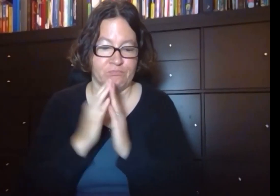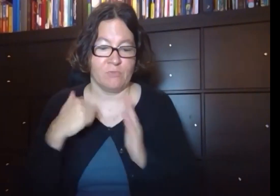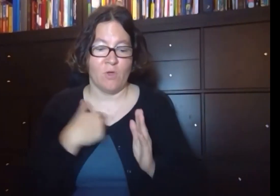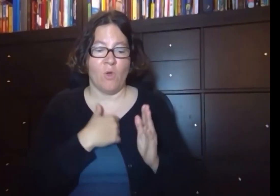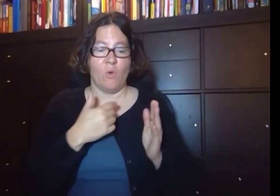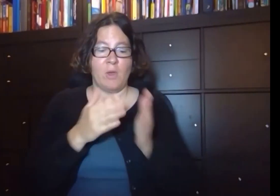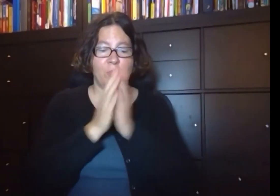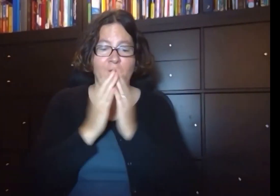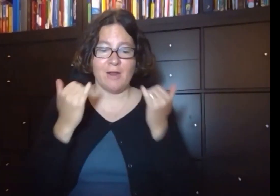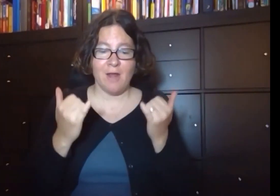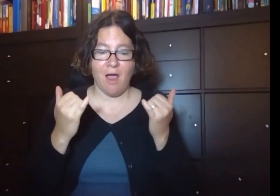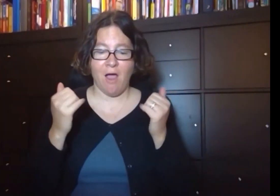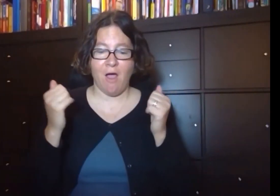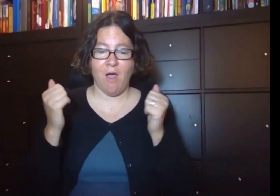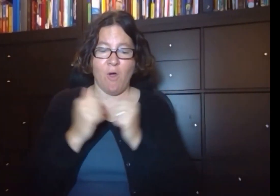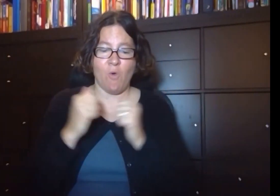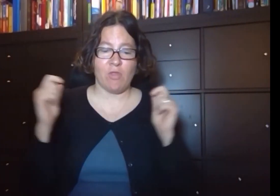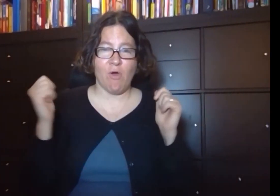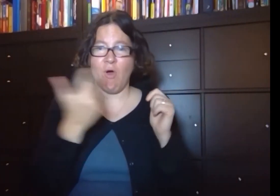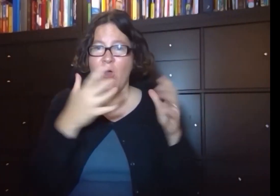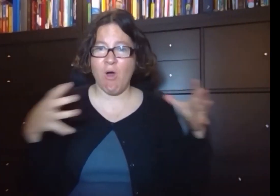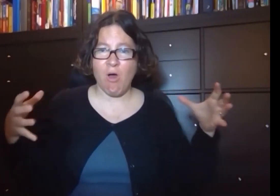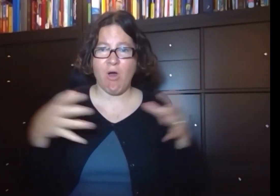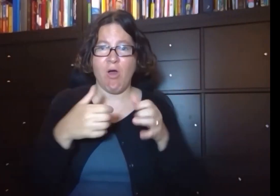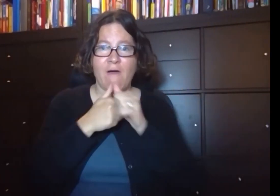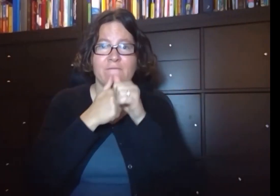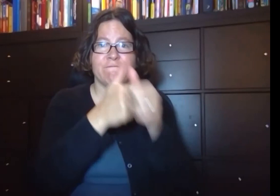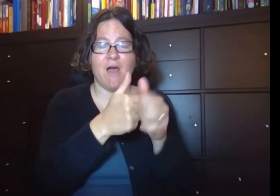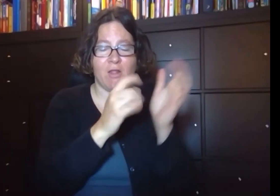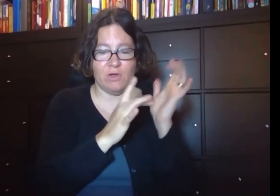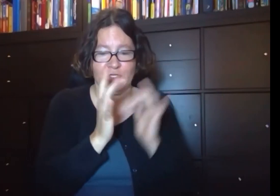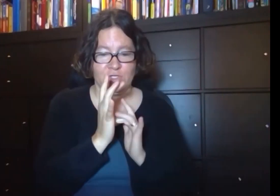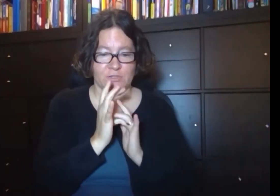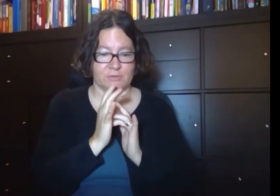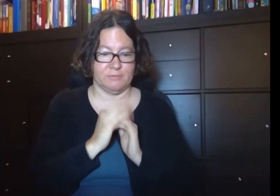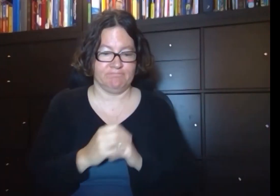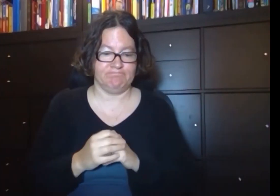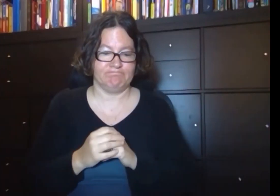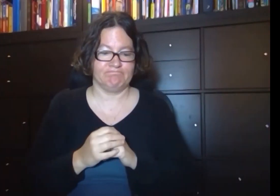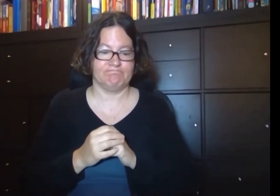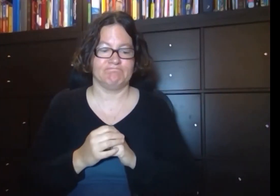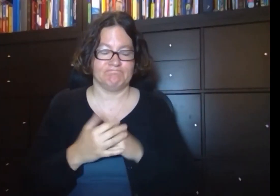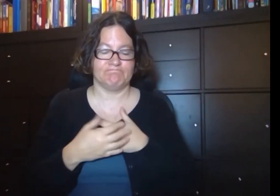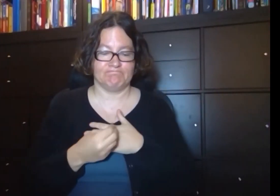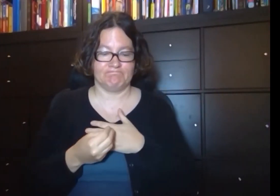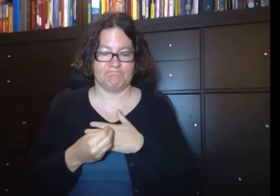I invite you to pray the Lord's Prayer with us using sign language. This will not be voiced.